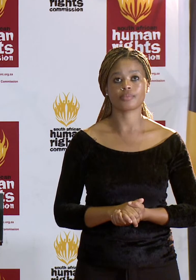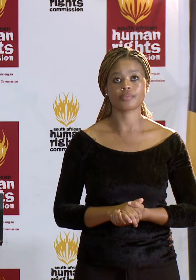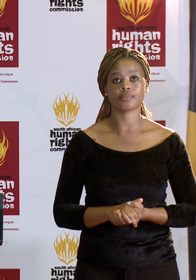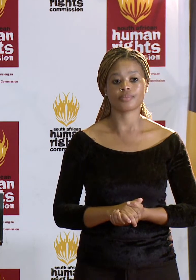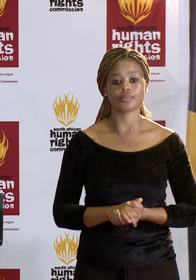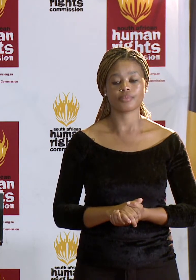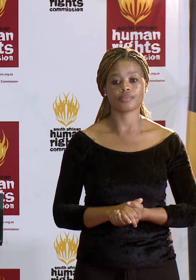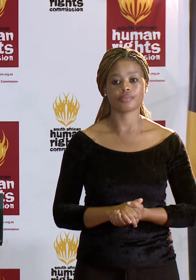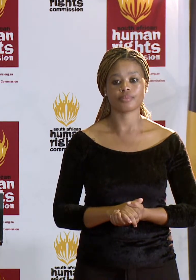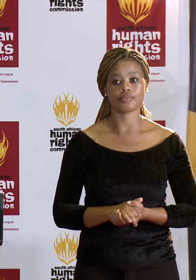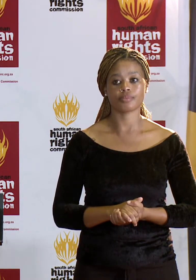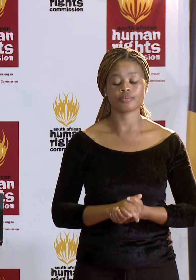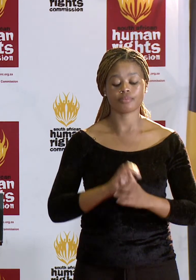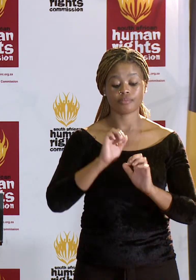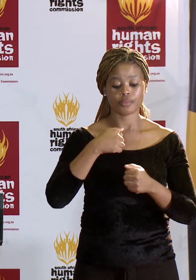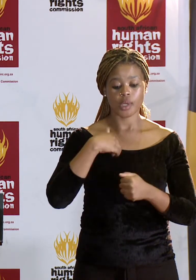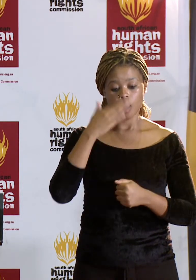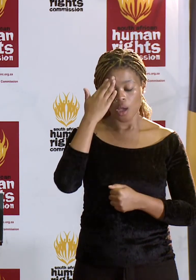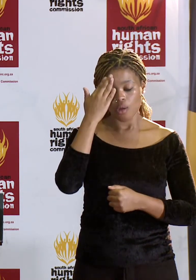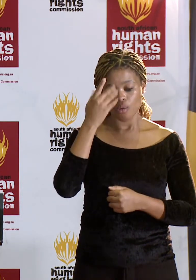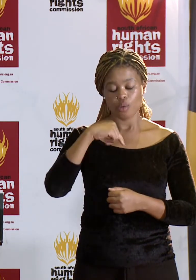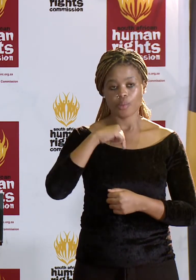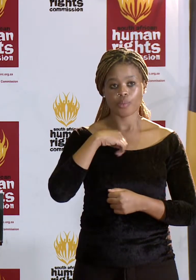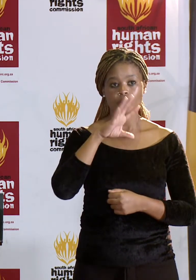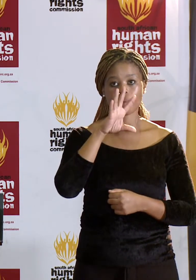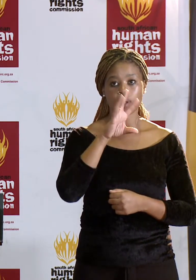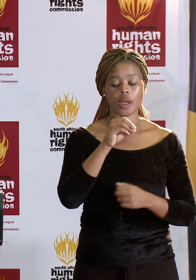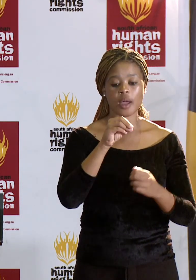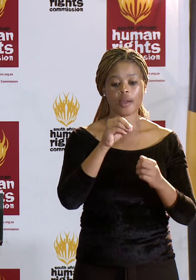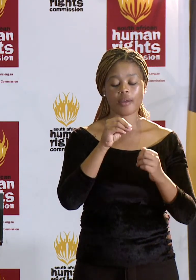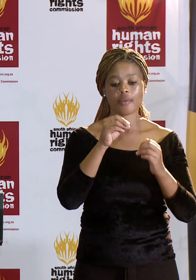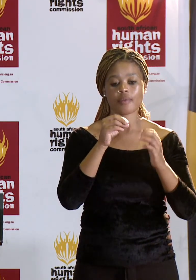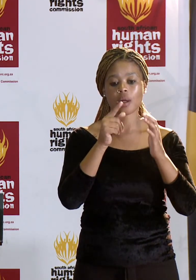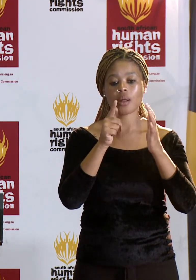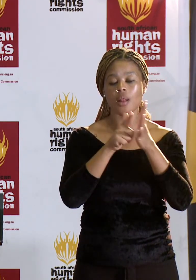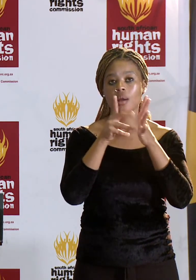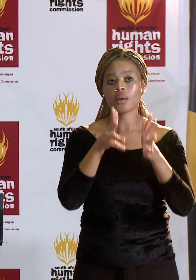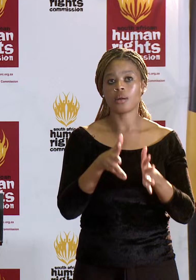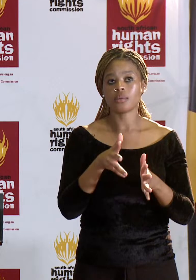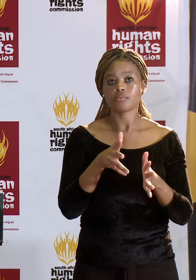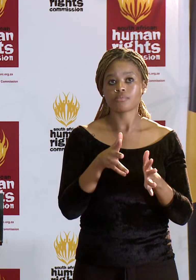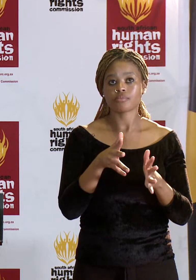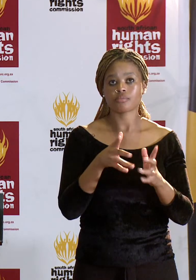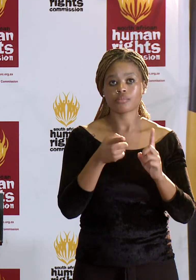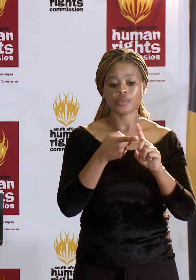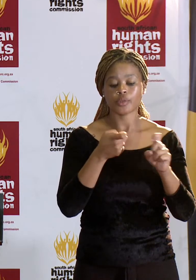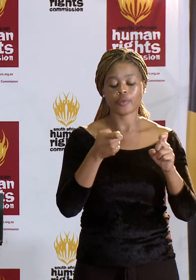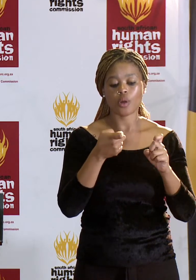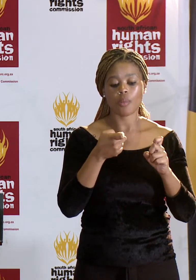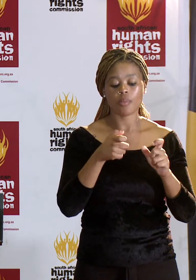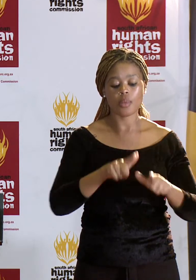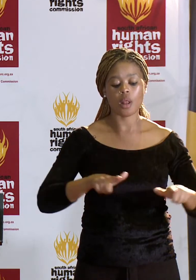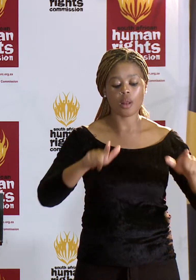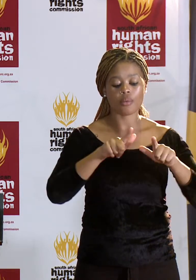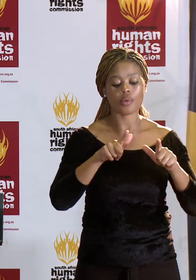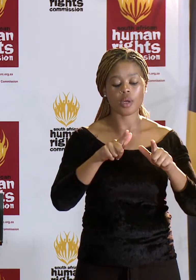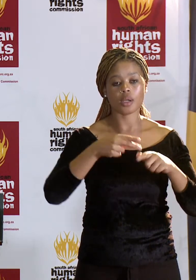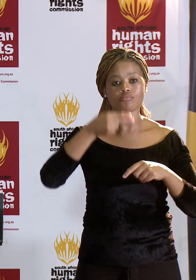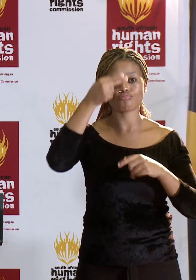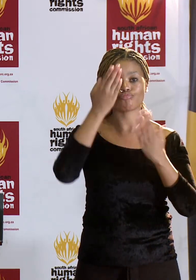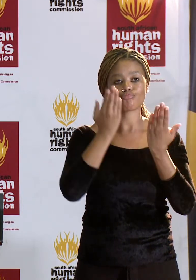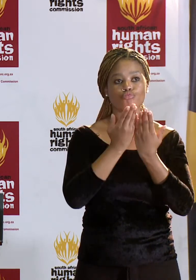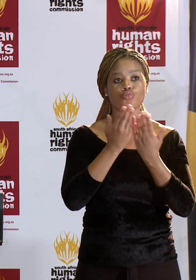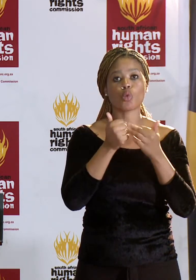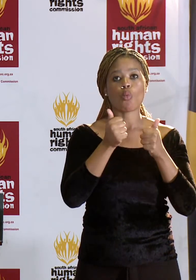And I know that we've got learners from local high schools. It's good to